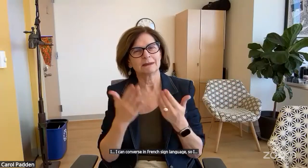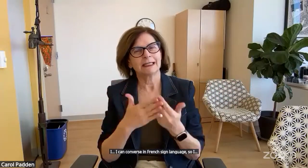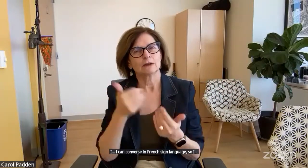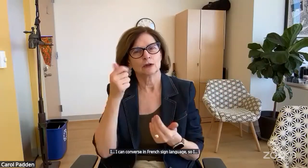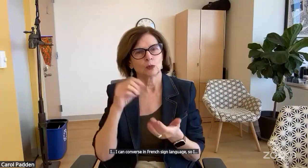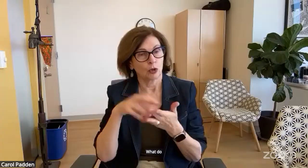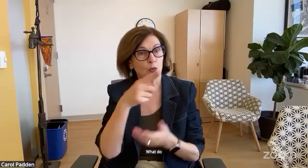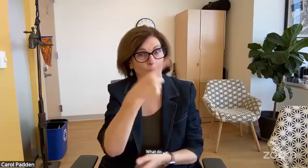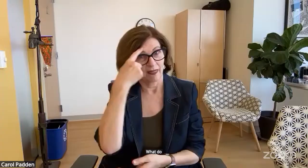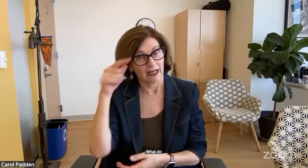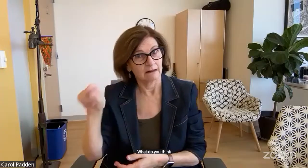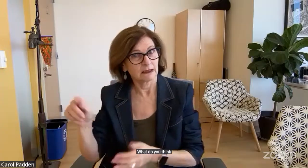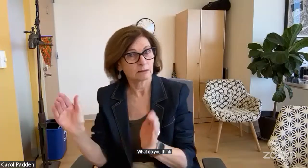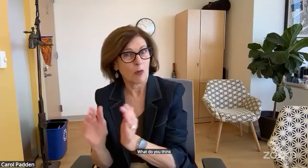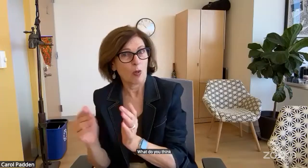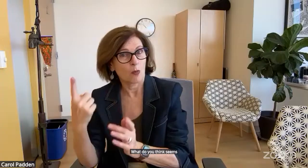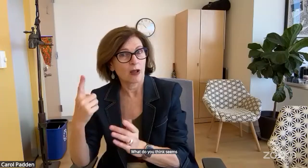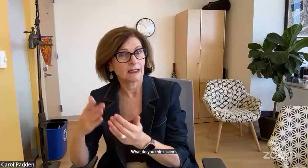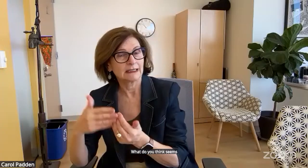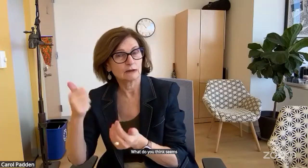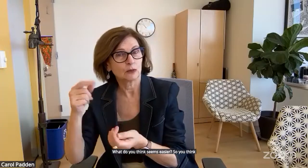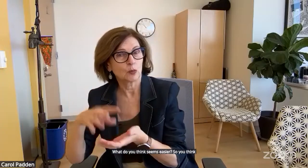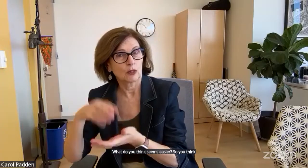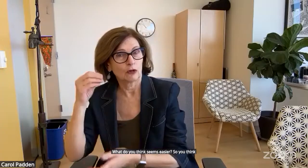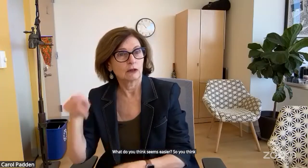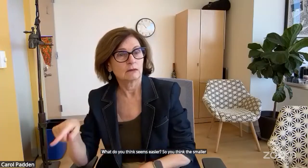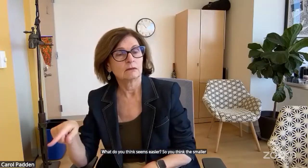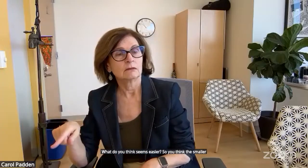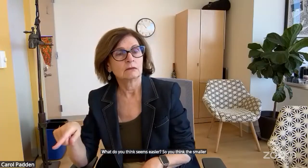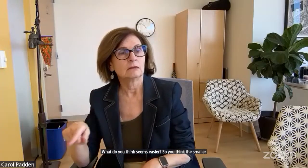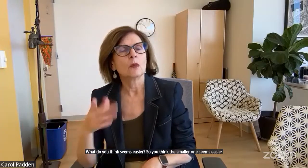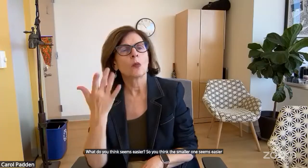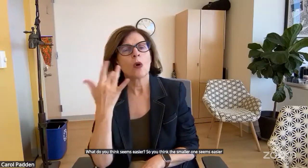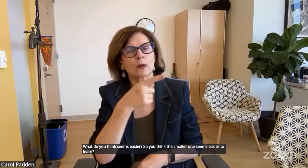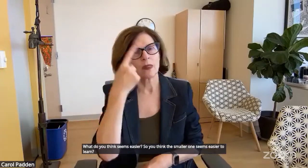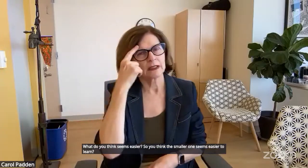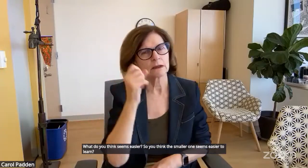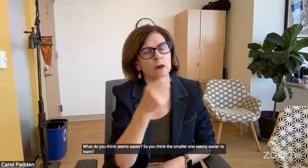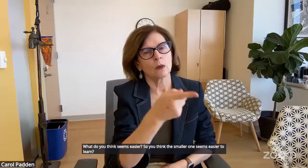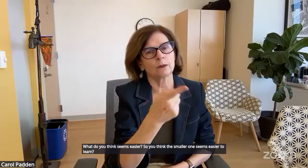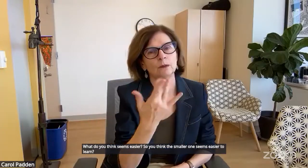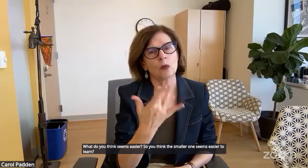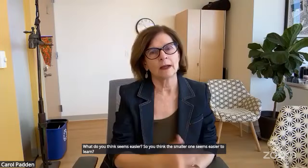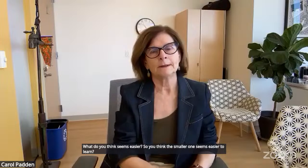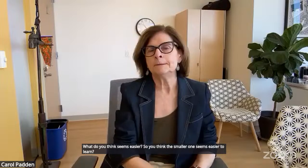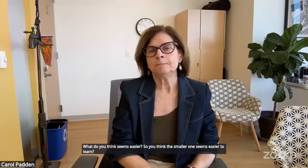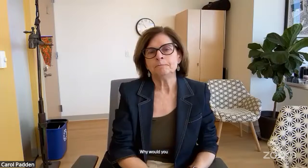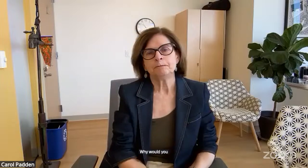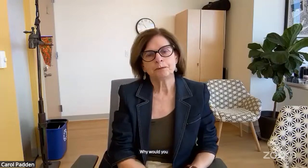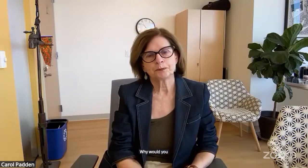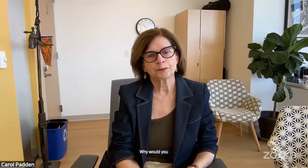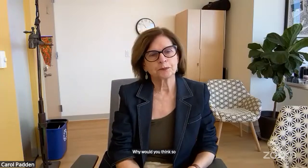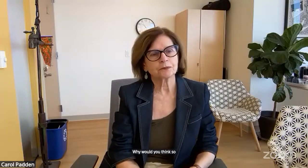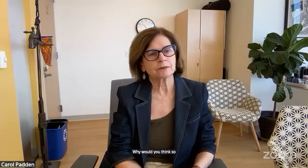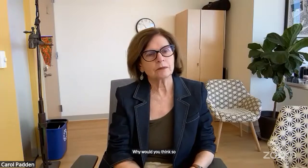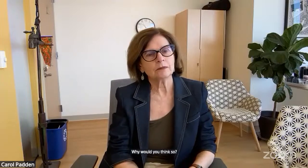what do you think seems easier? So you think the smaller one seems easier to learn? Why would you think so?